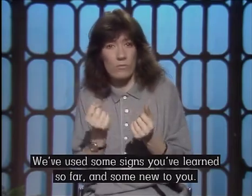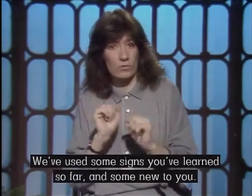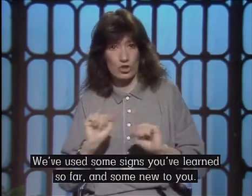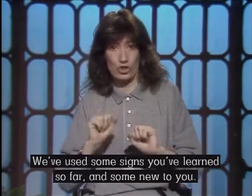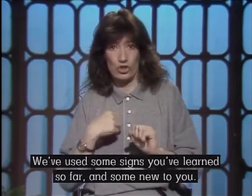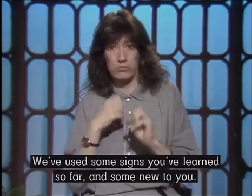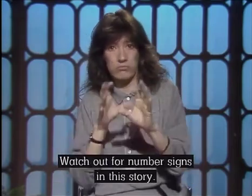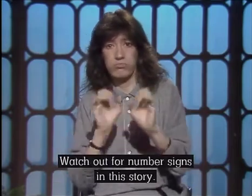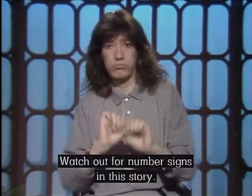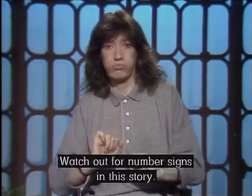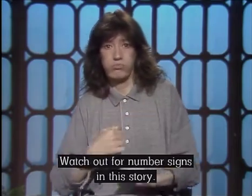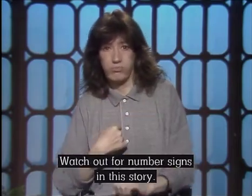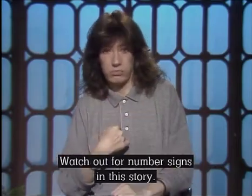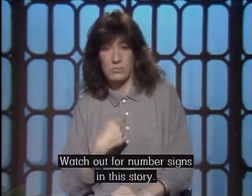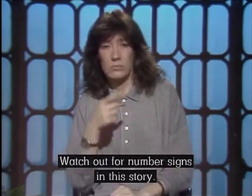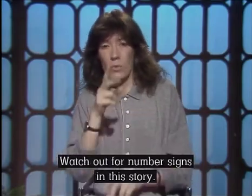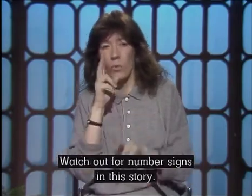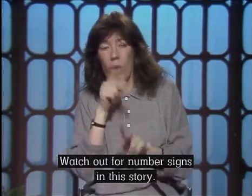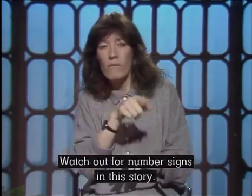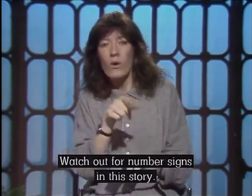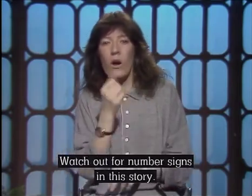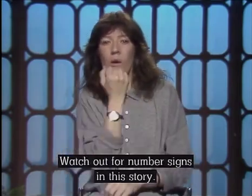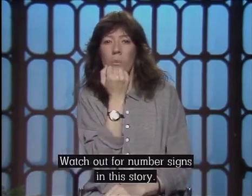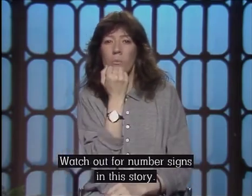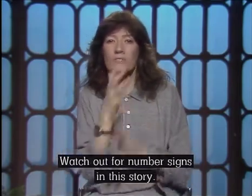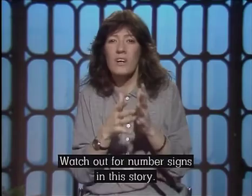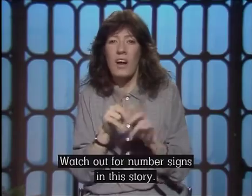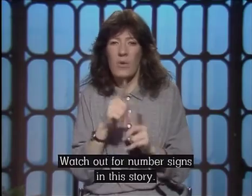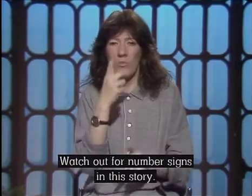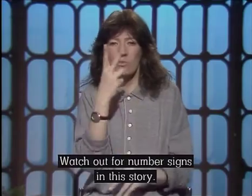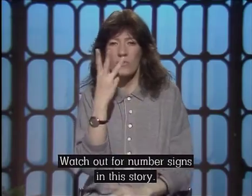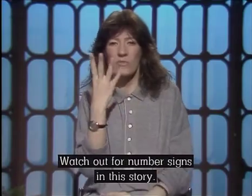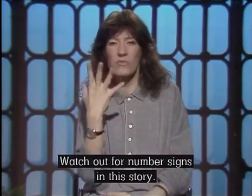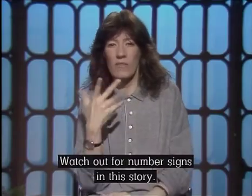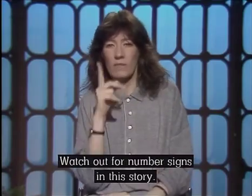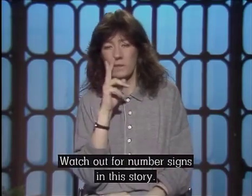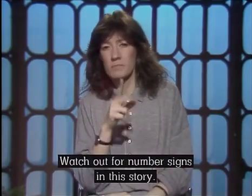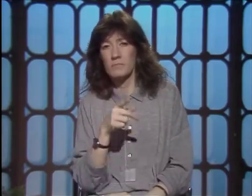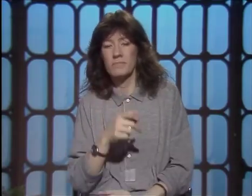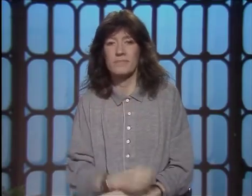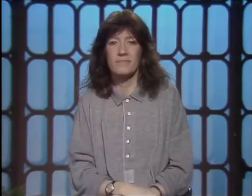before. Watch out for number signs in this story.